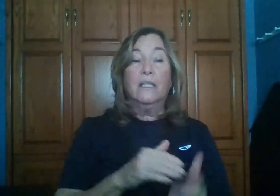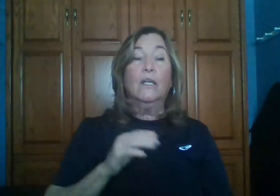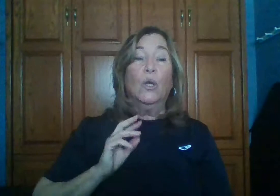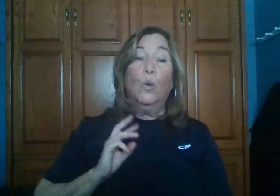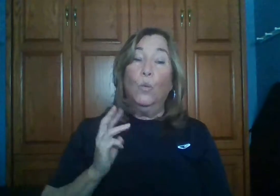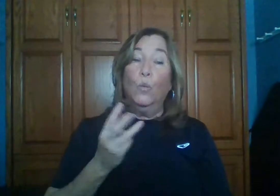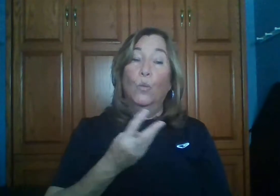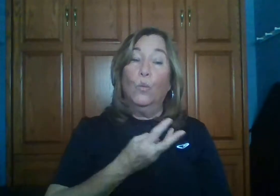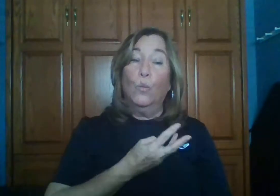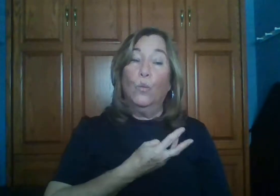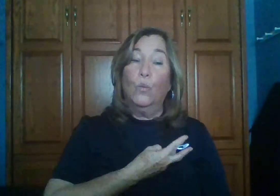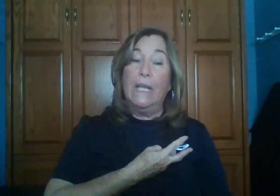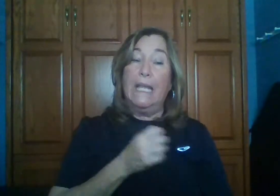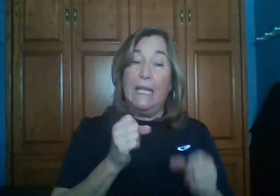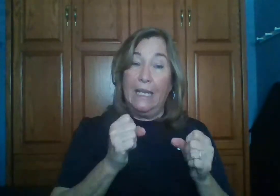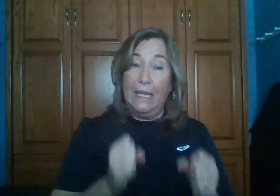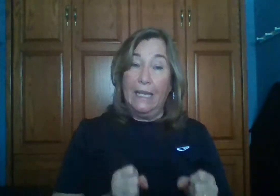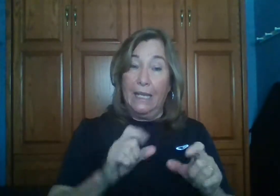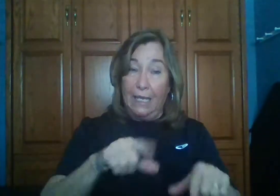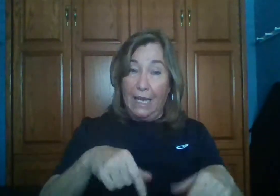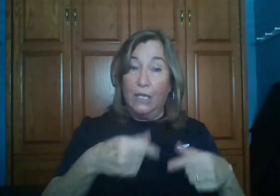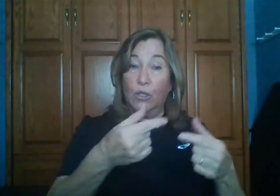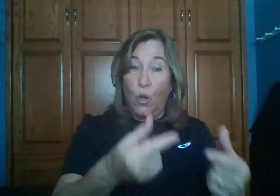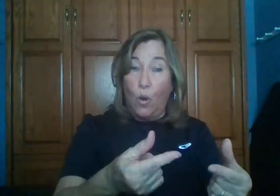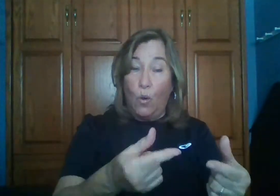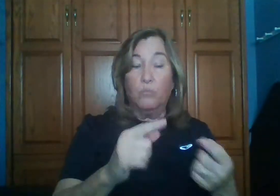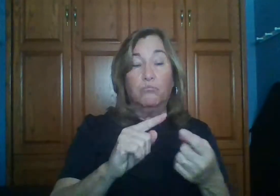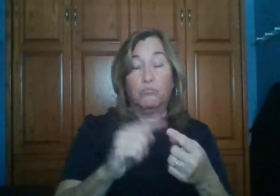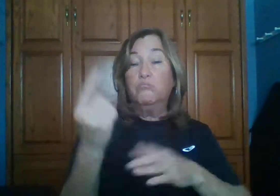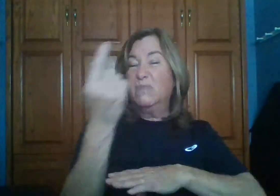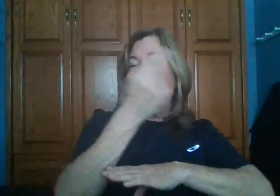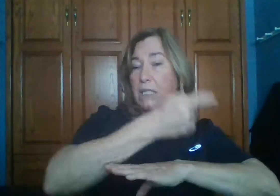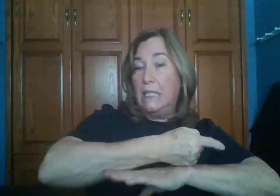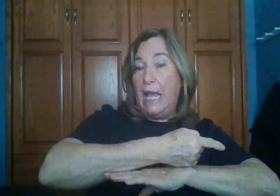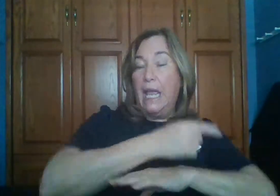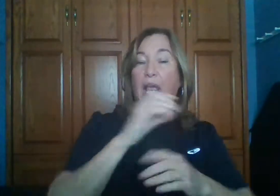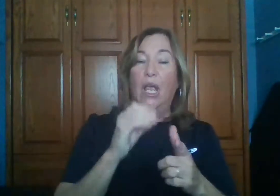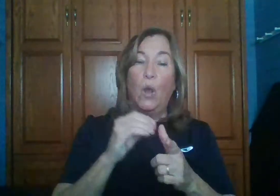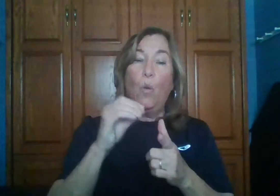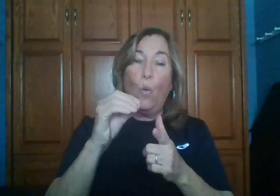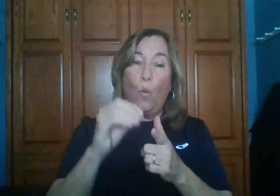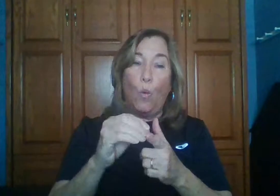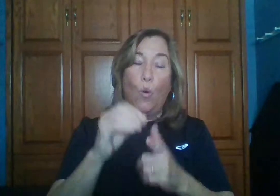we can go today or tomorrow.